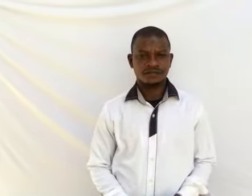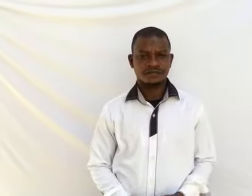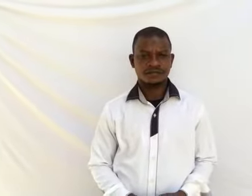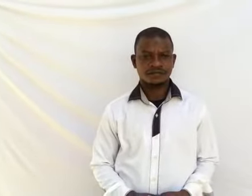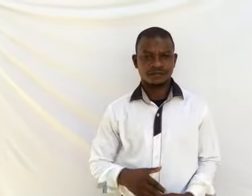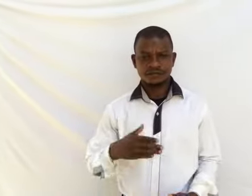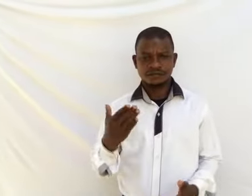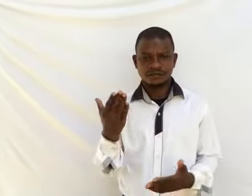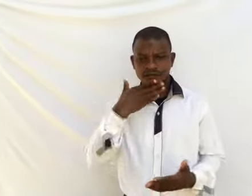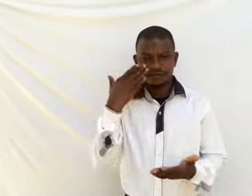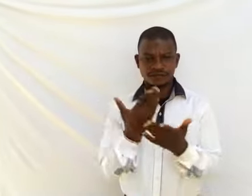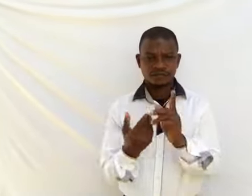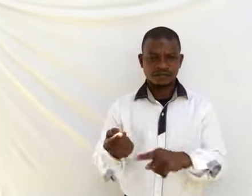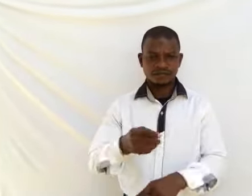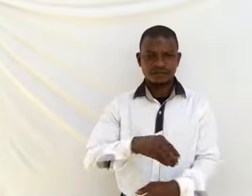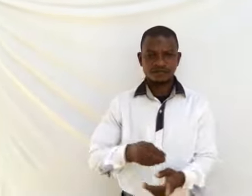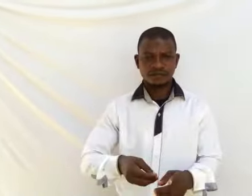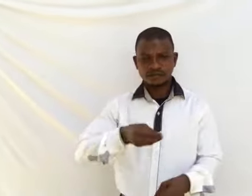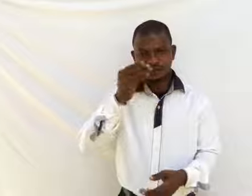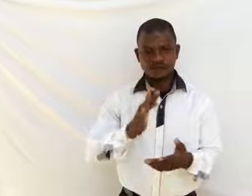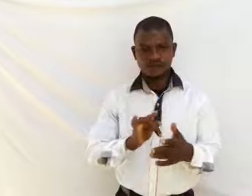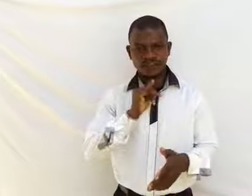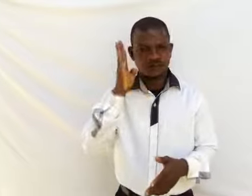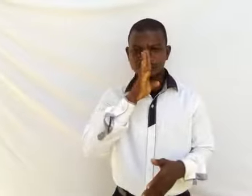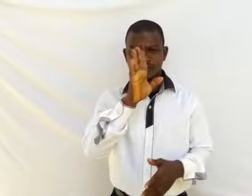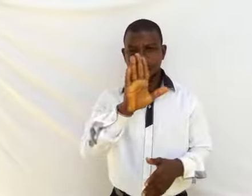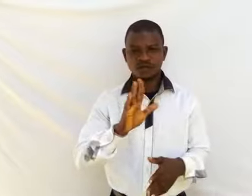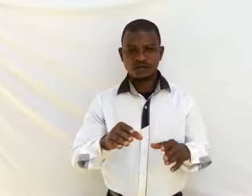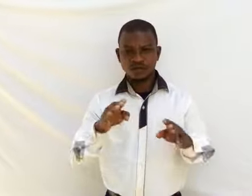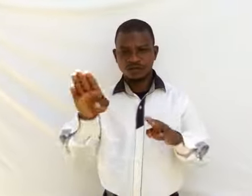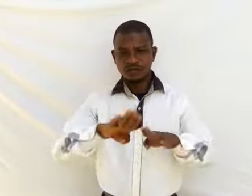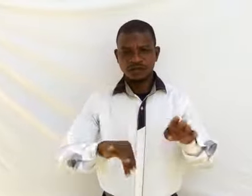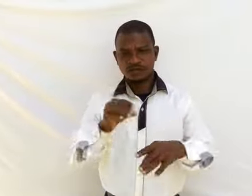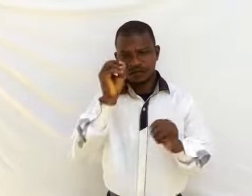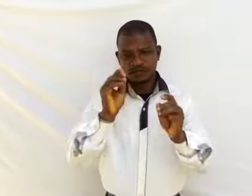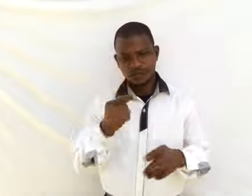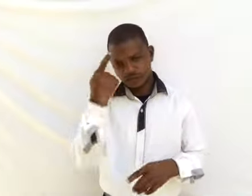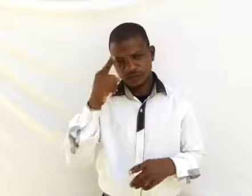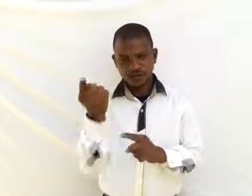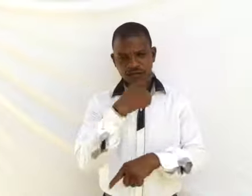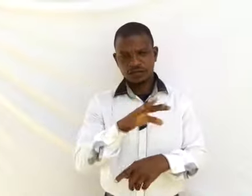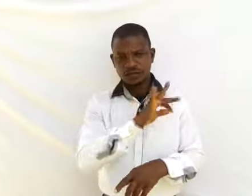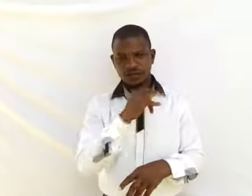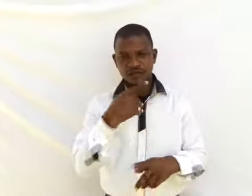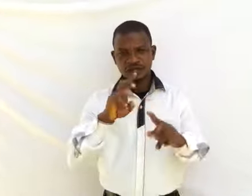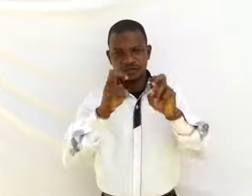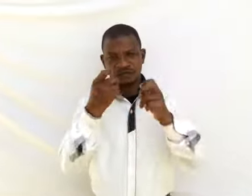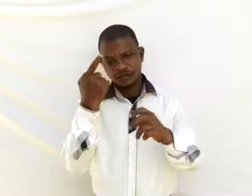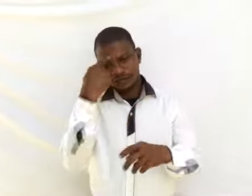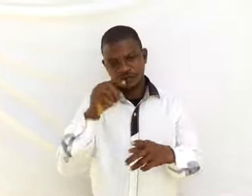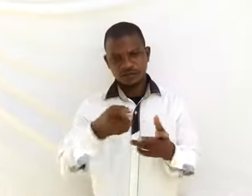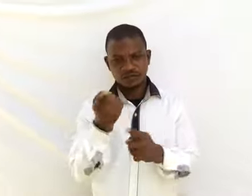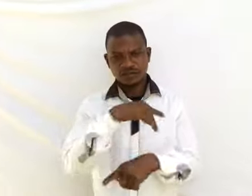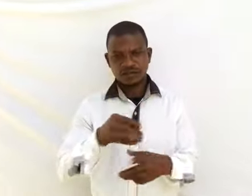Good day, students. I'll be your biology teacher for today, and the topic for today's lesson is